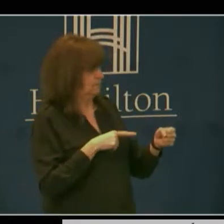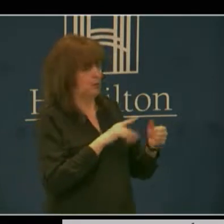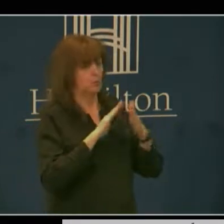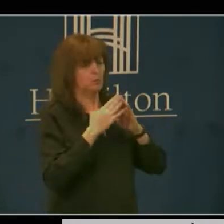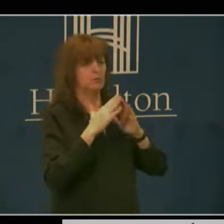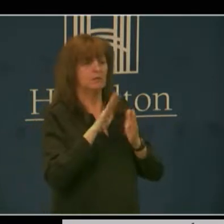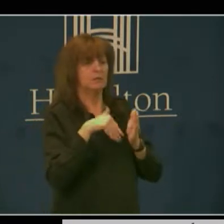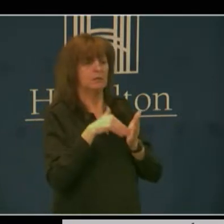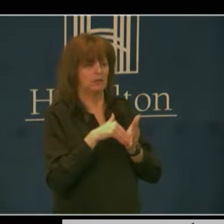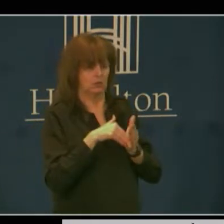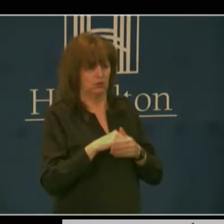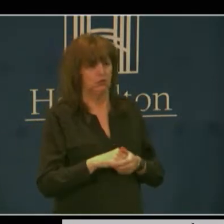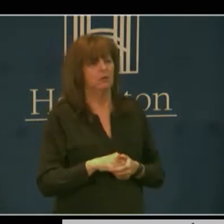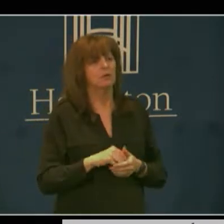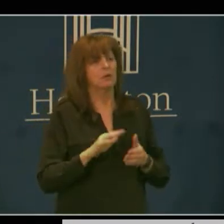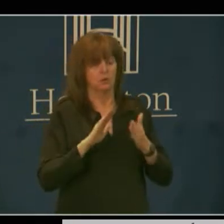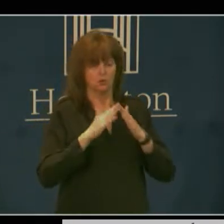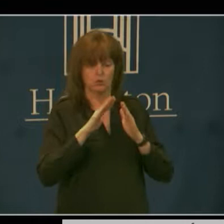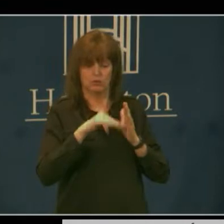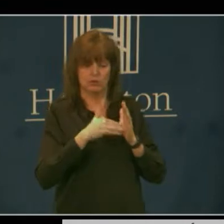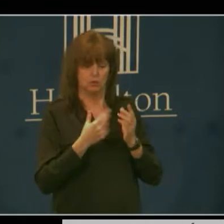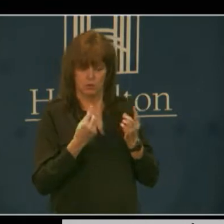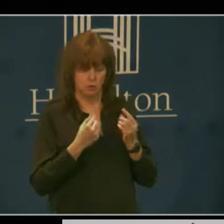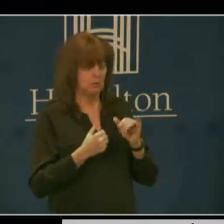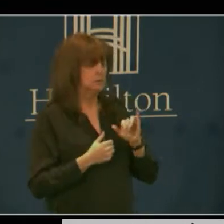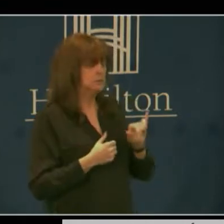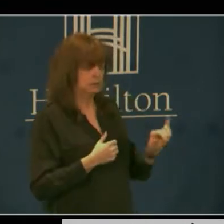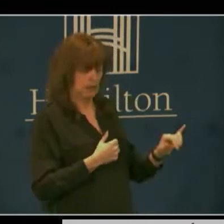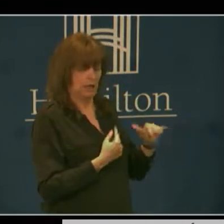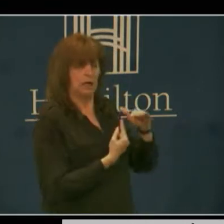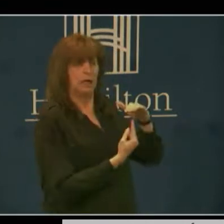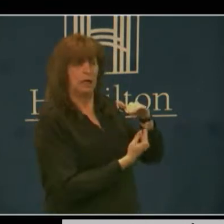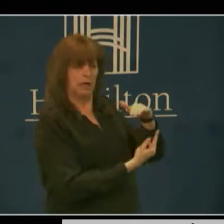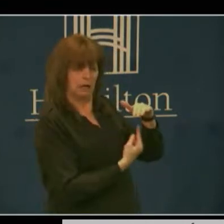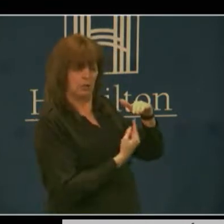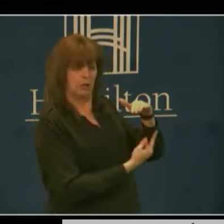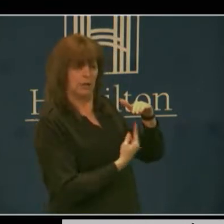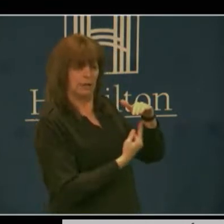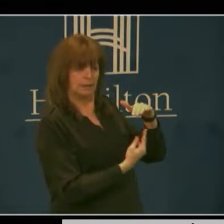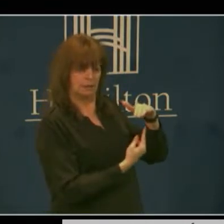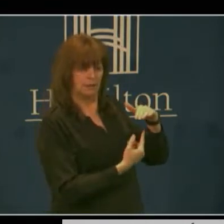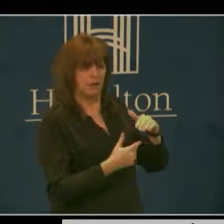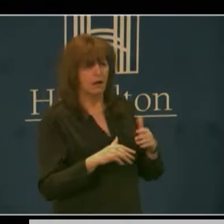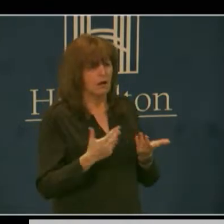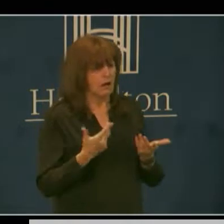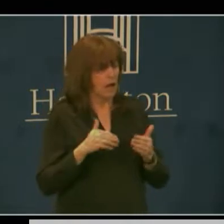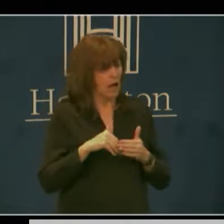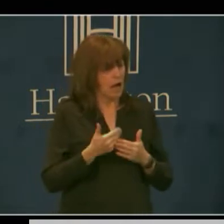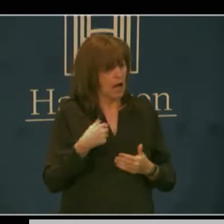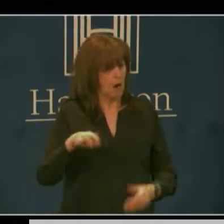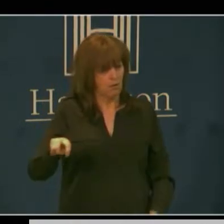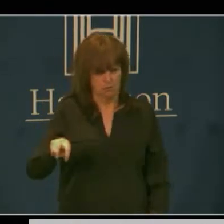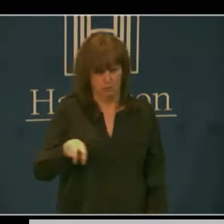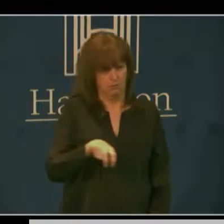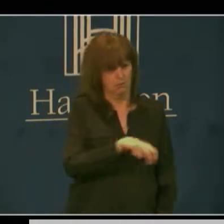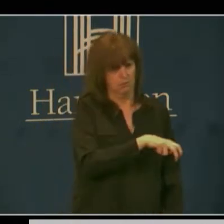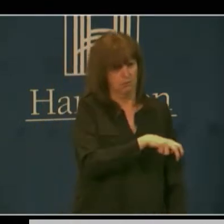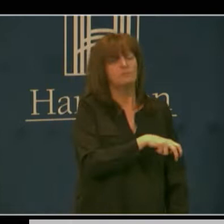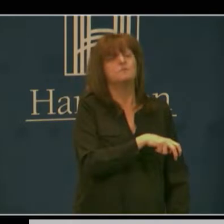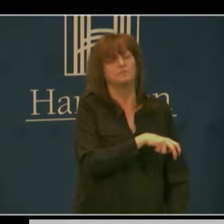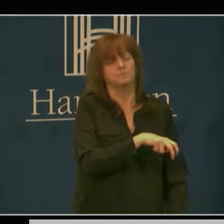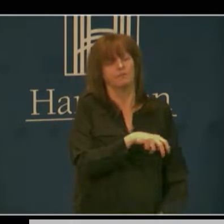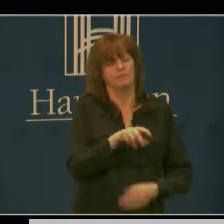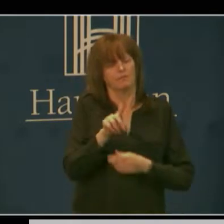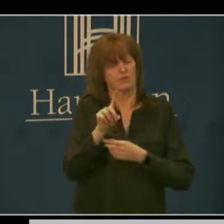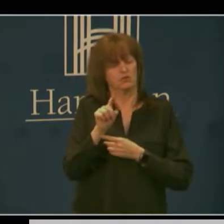way. We have taken one of the DART's vehicles out of commission, and we are using it solely for the purpose of transferring shelter individuals